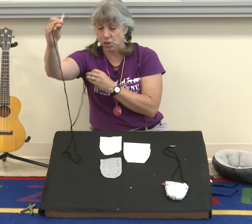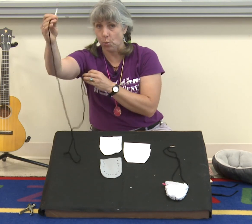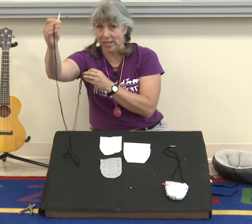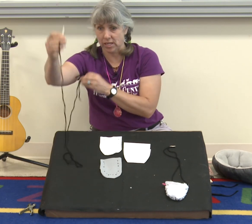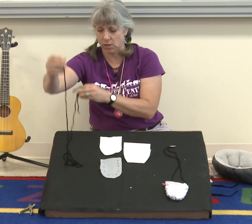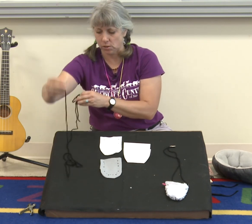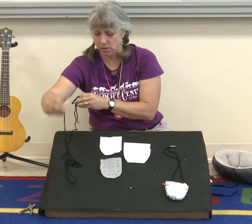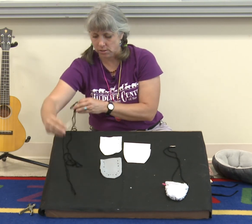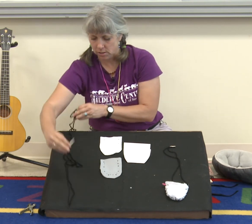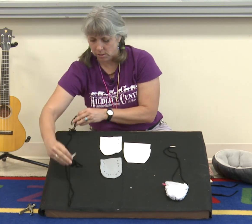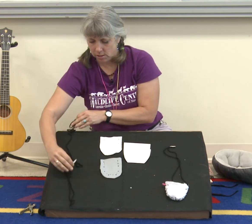sewing needle.